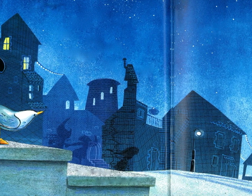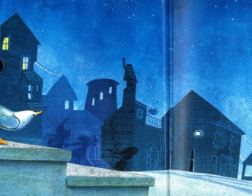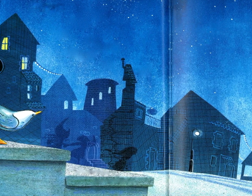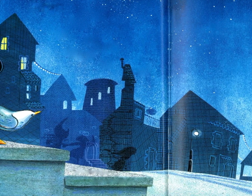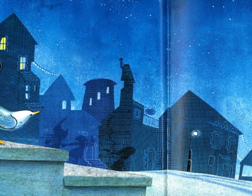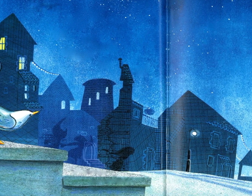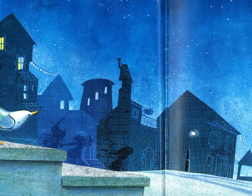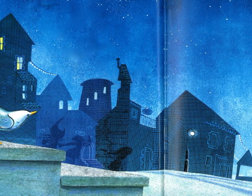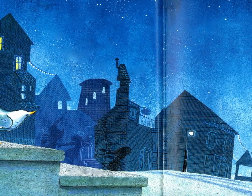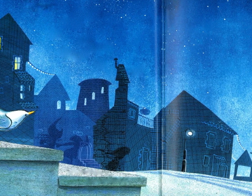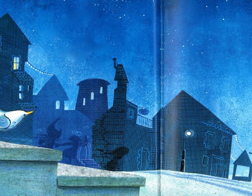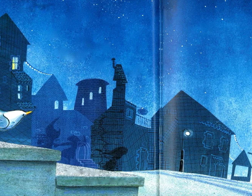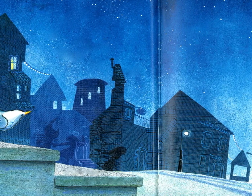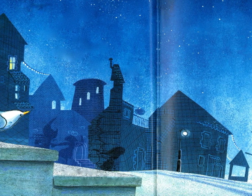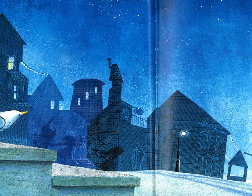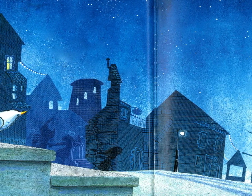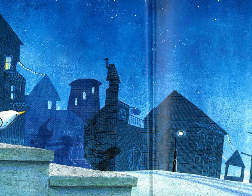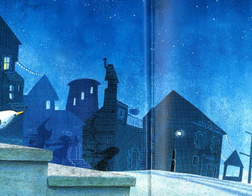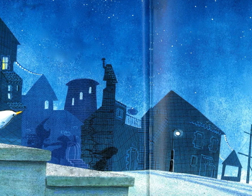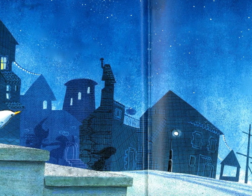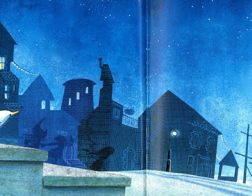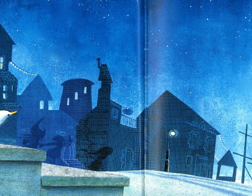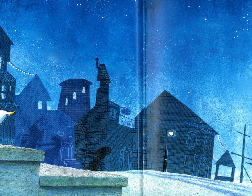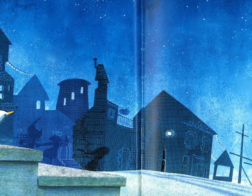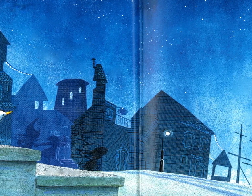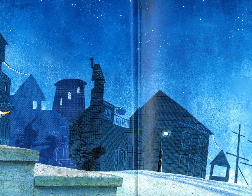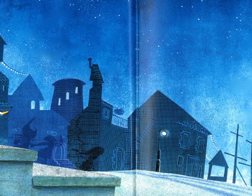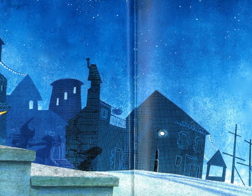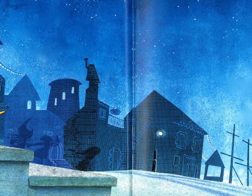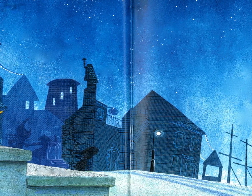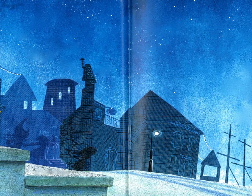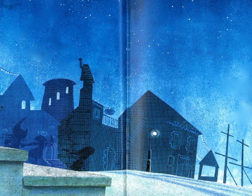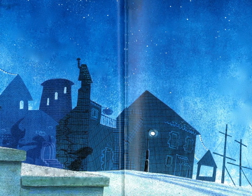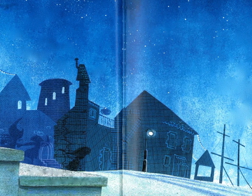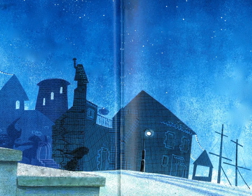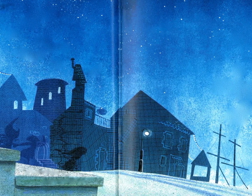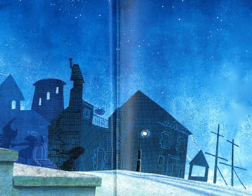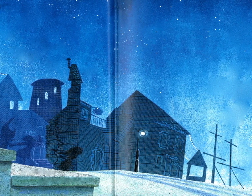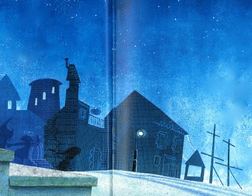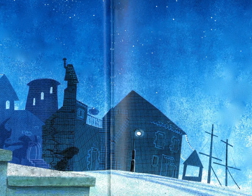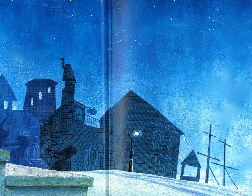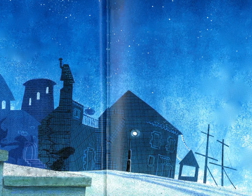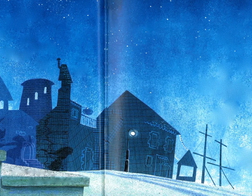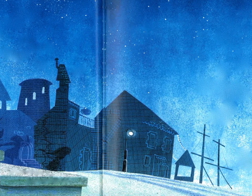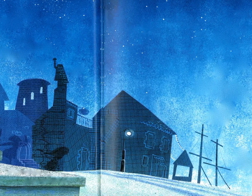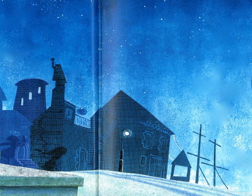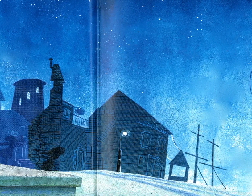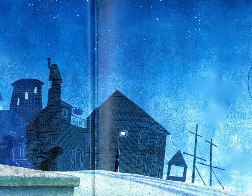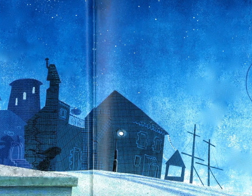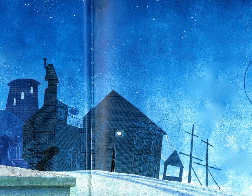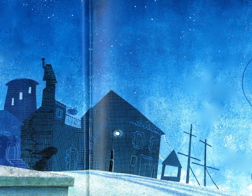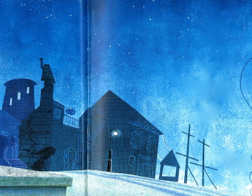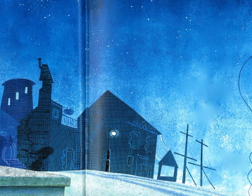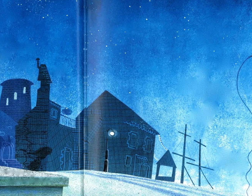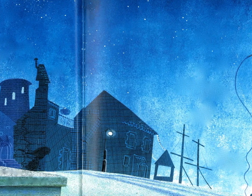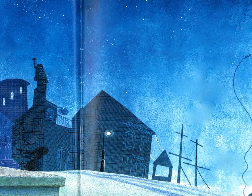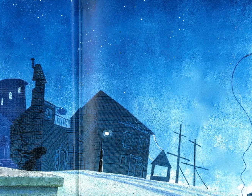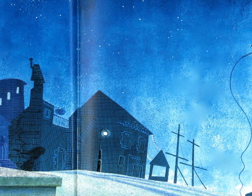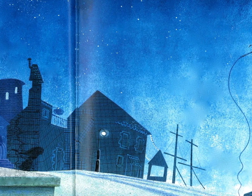Down, down, down, the dark, dark street they came. Quiet as